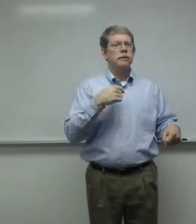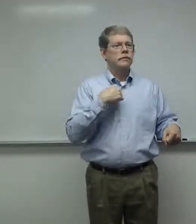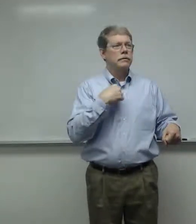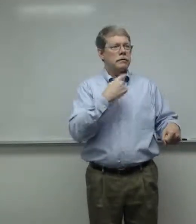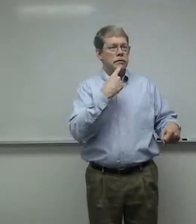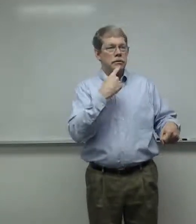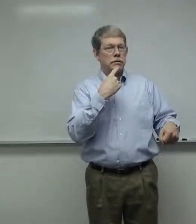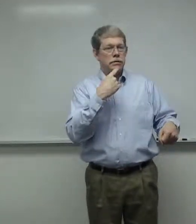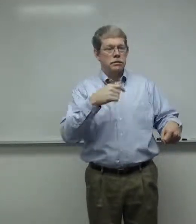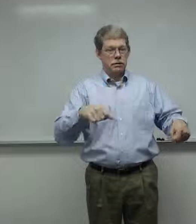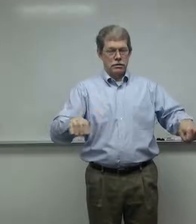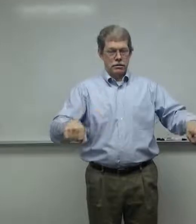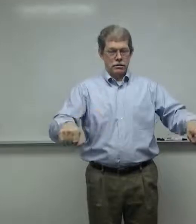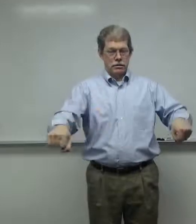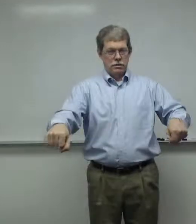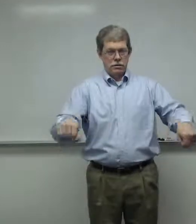When you're just doing one hand.